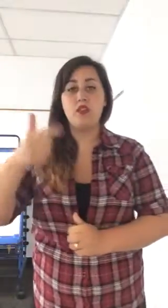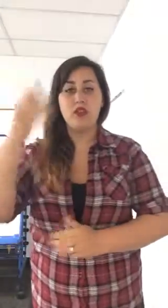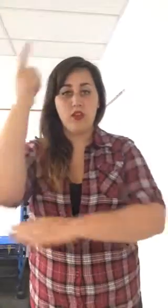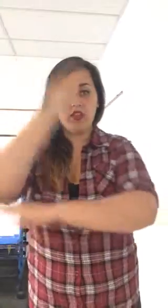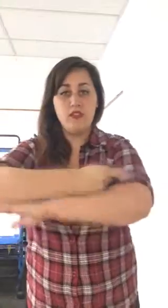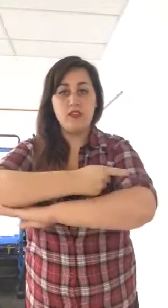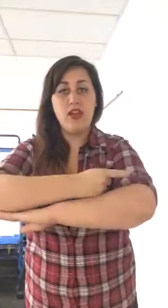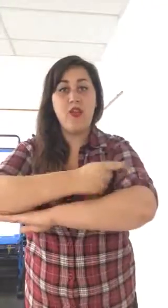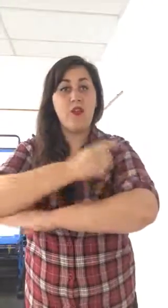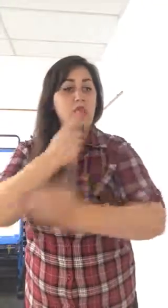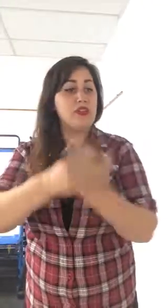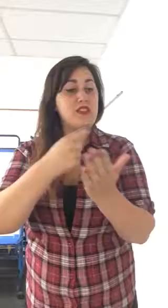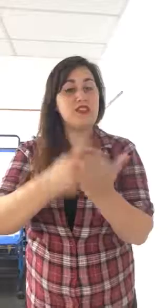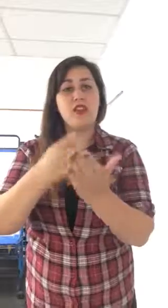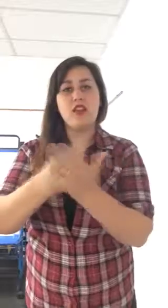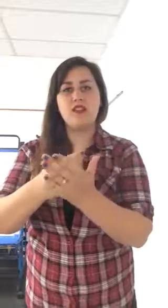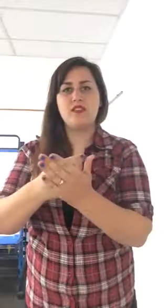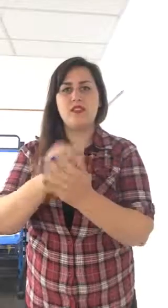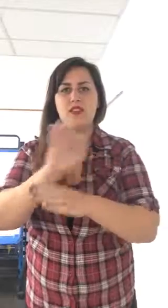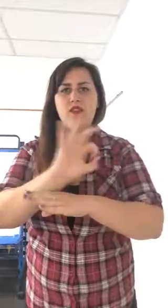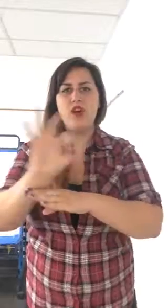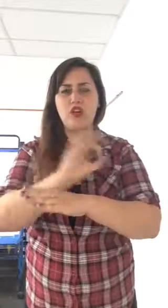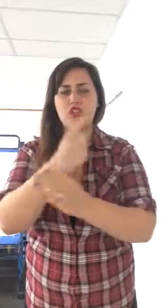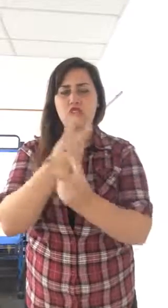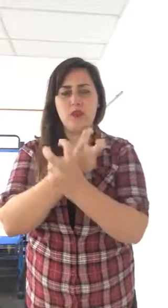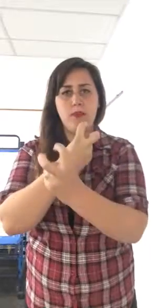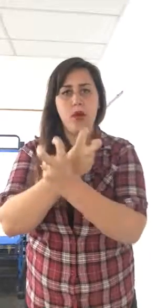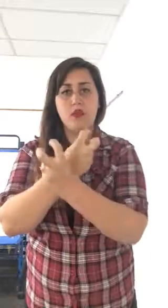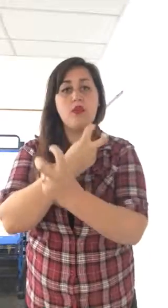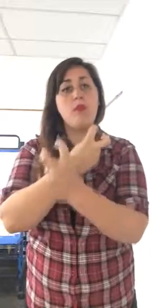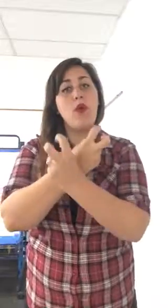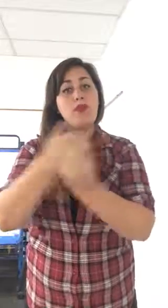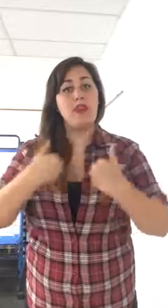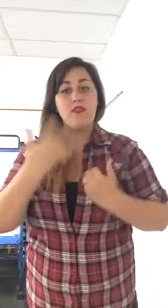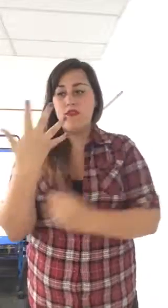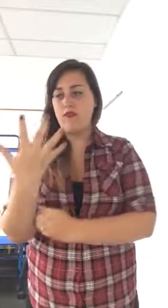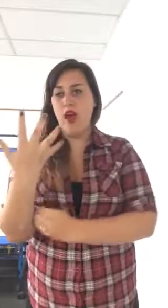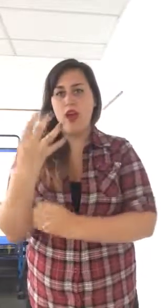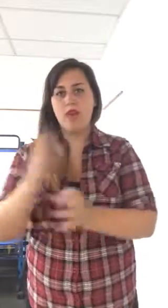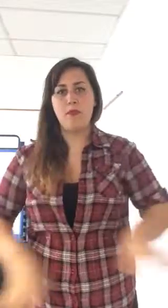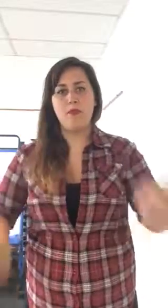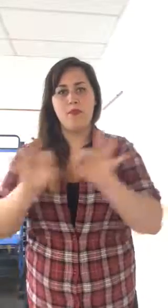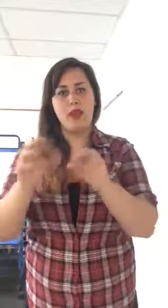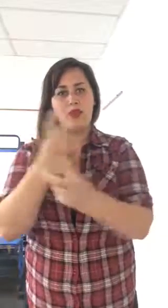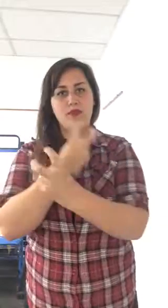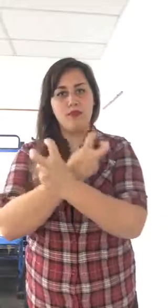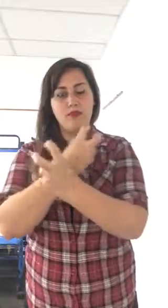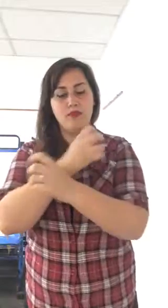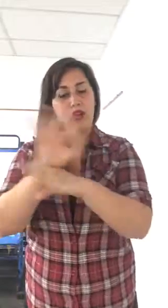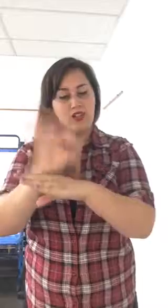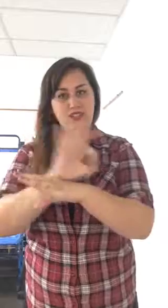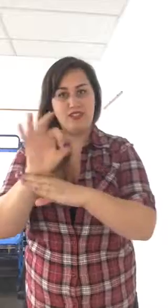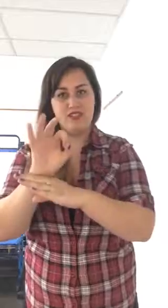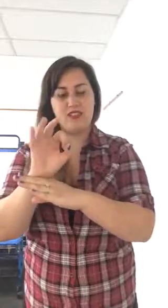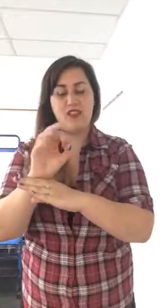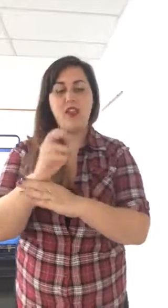about some of the functions of bone. We said the bone has 5 main functions. There are 5 things that your skeletal system does for your body. You remember